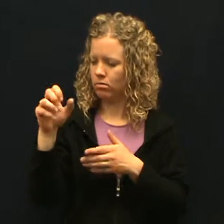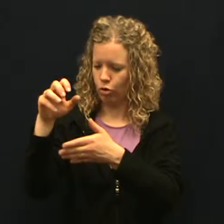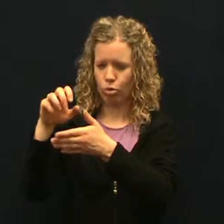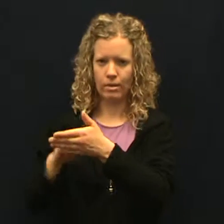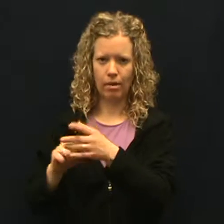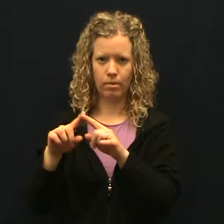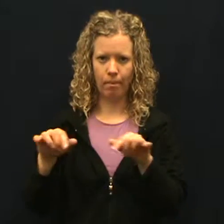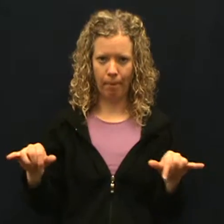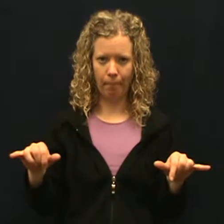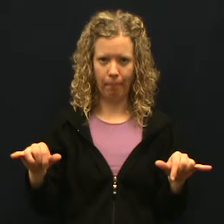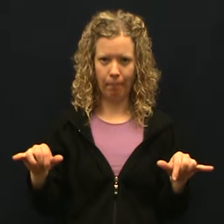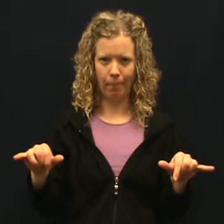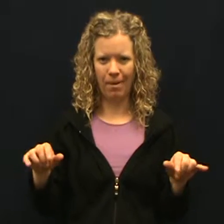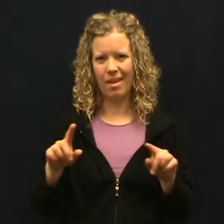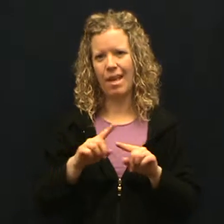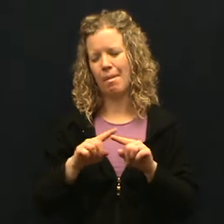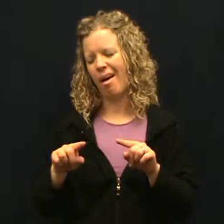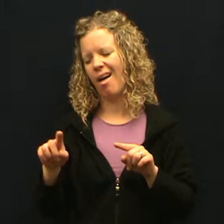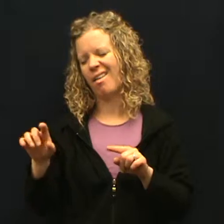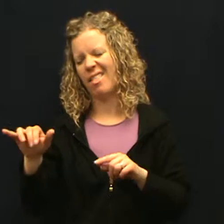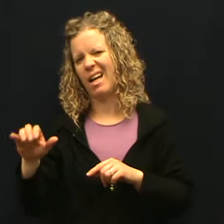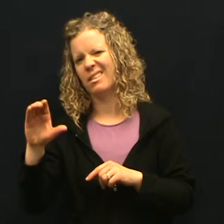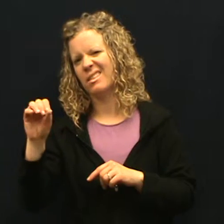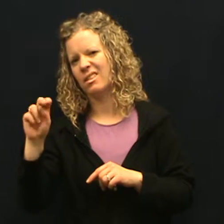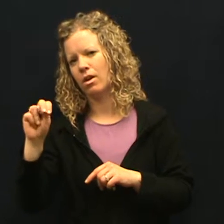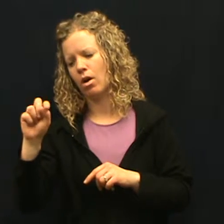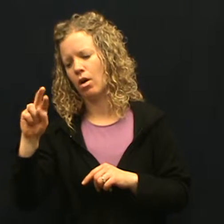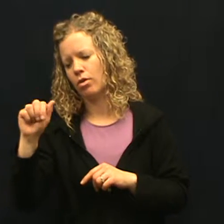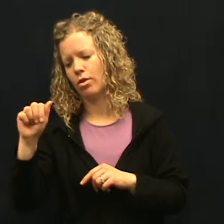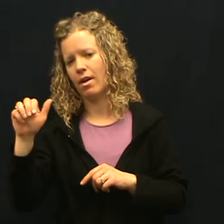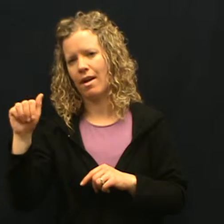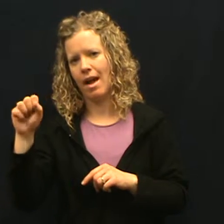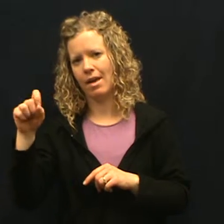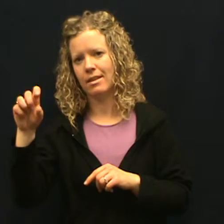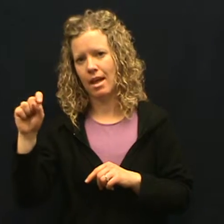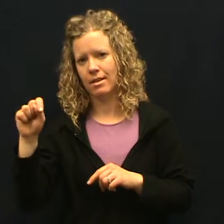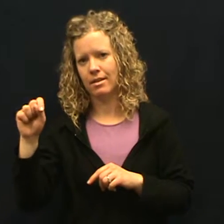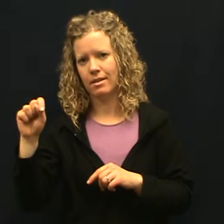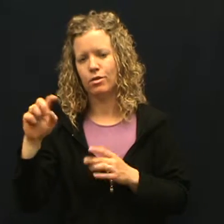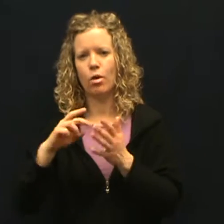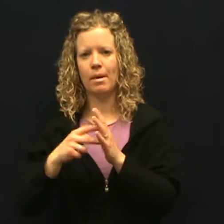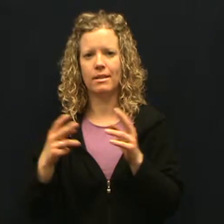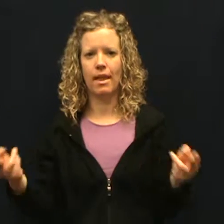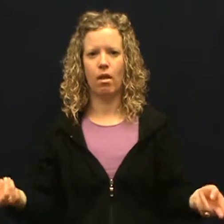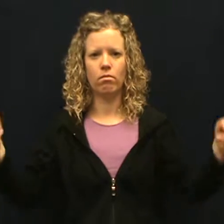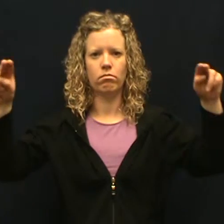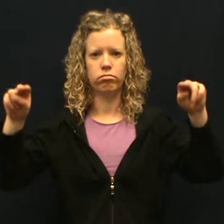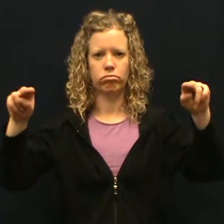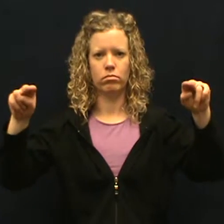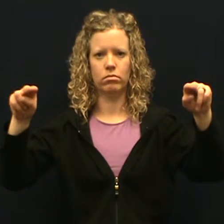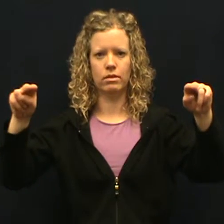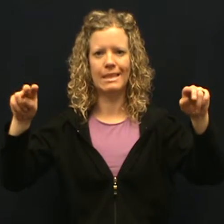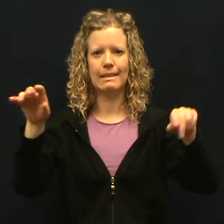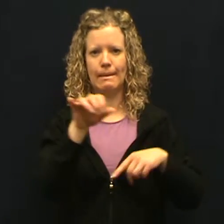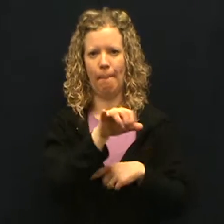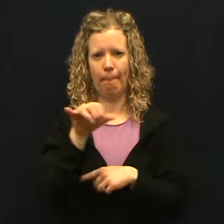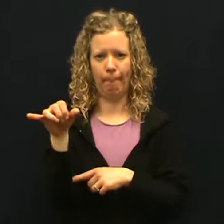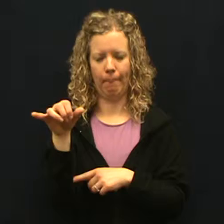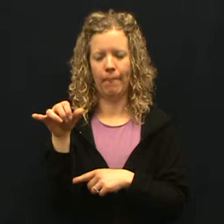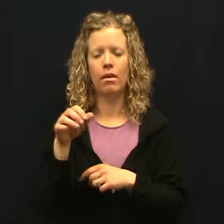the allowance was a contra asset account, the assets increased by the same amount. Okay, so what's, as we record